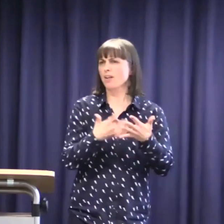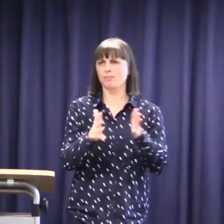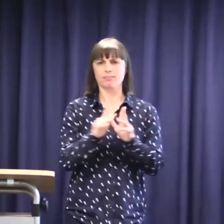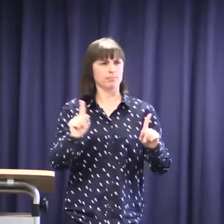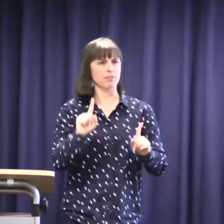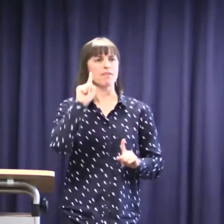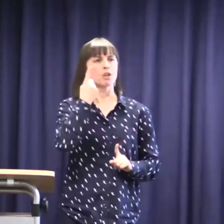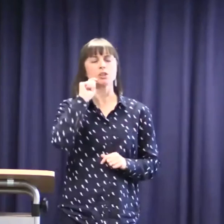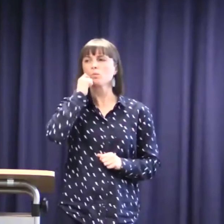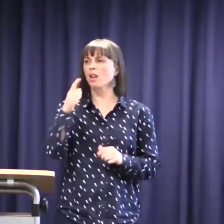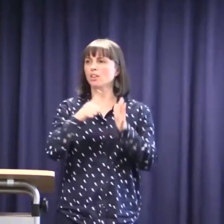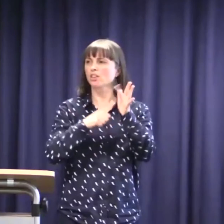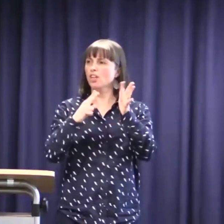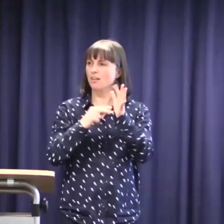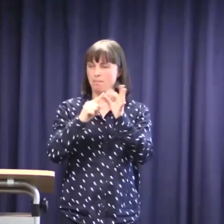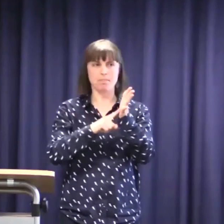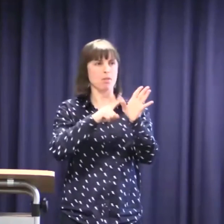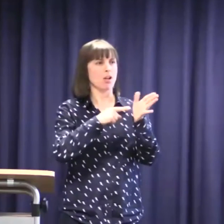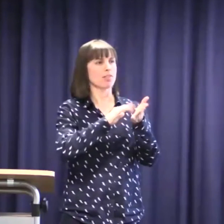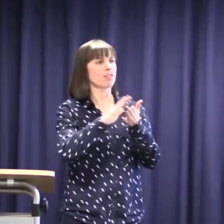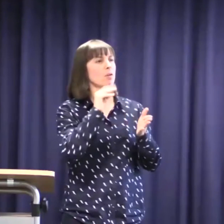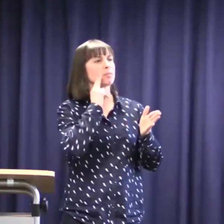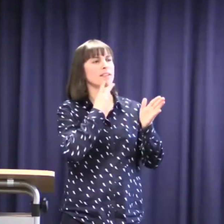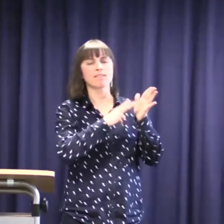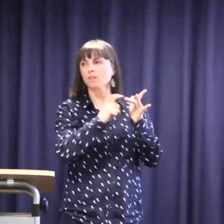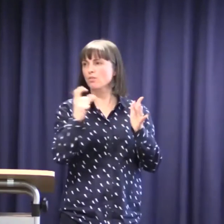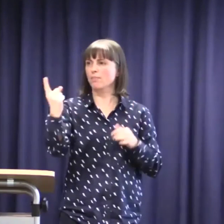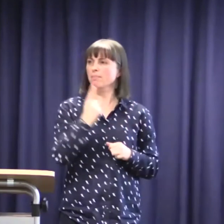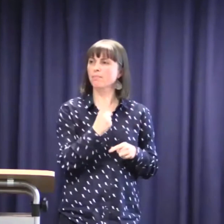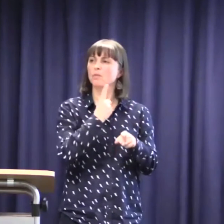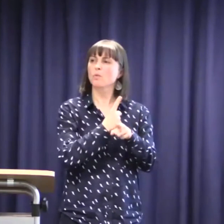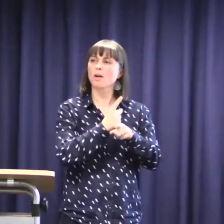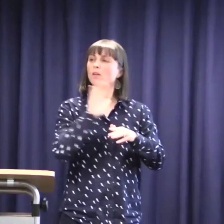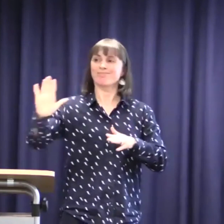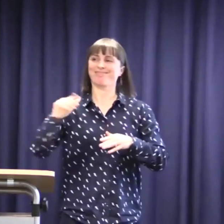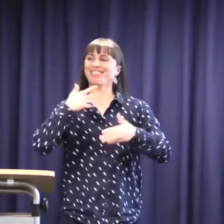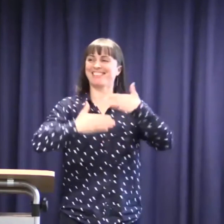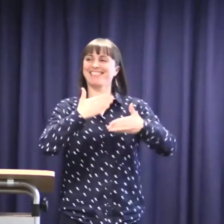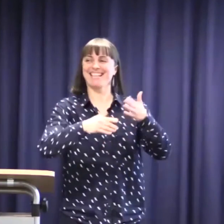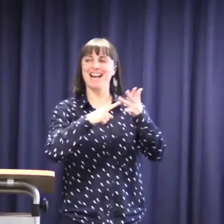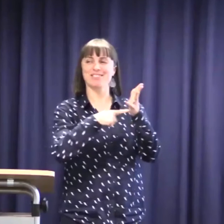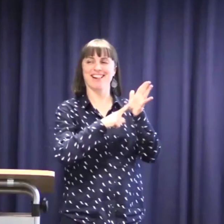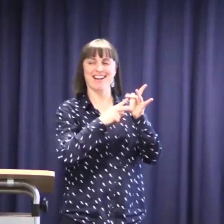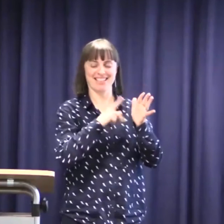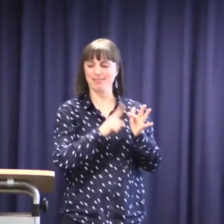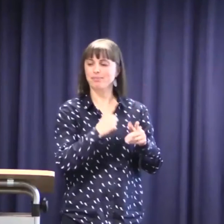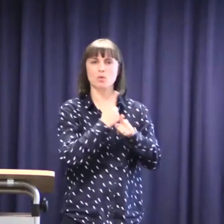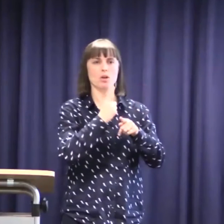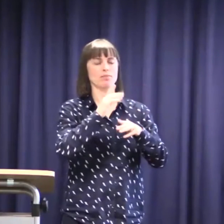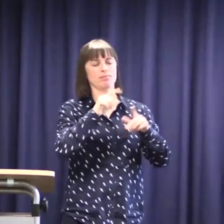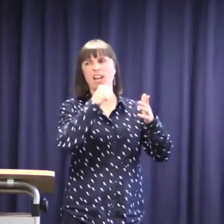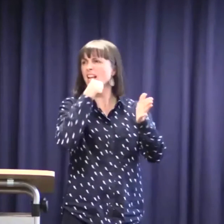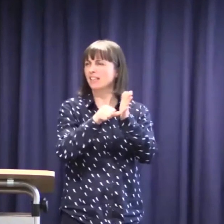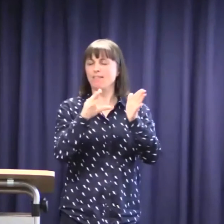So tonight's proceedings will first, we've got Jen Blythe from Deaf Victoria. I'm just giving